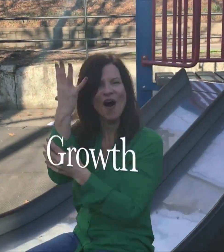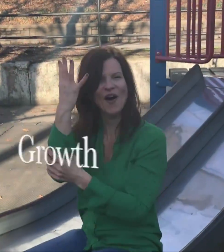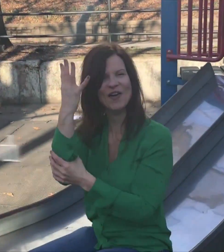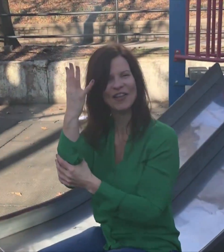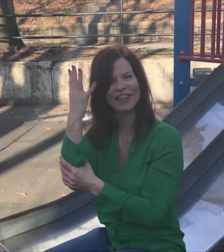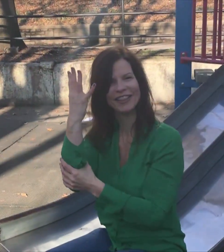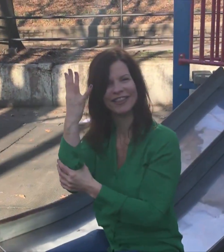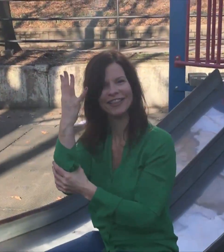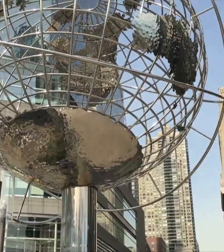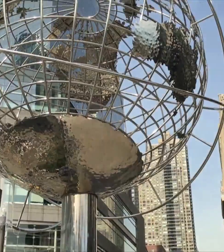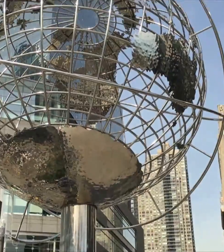growth,